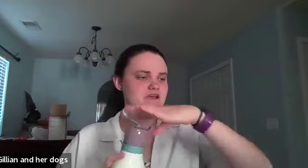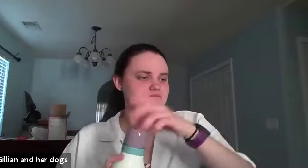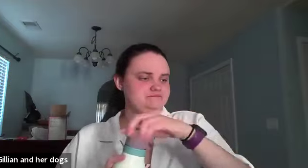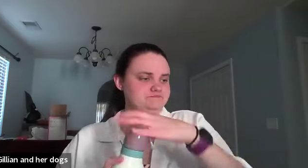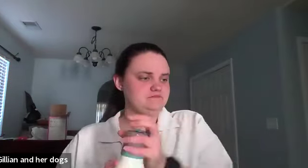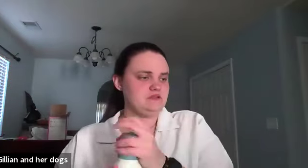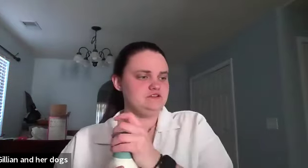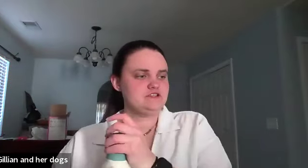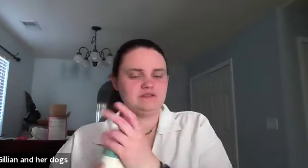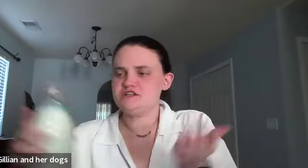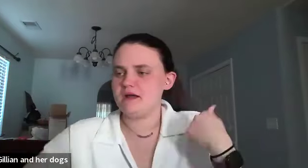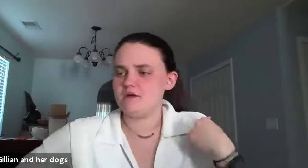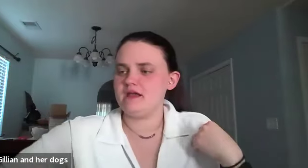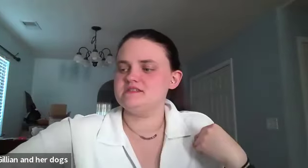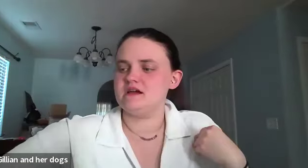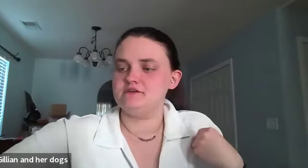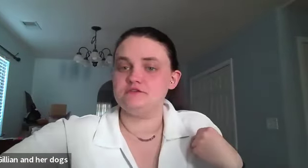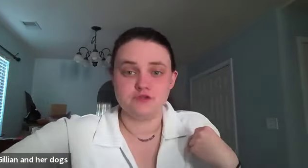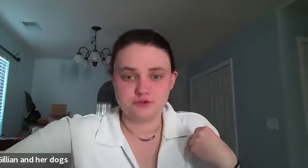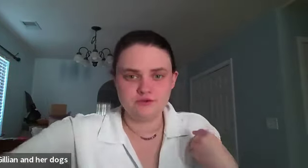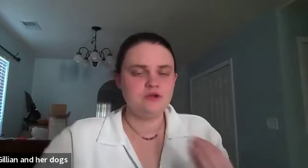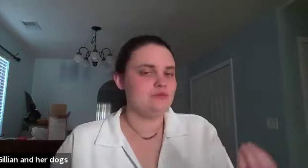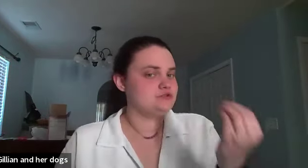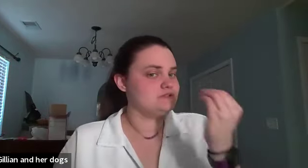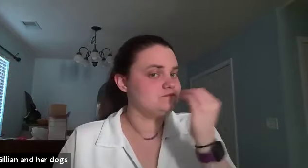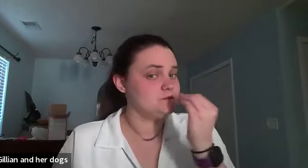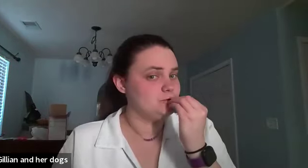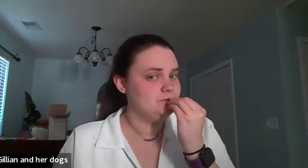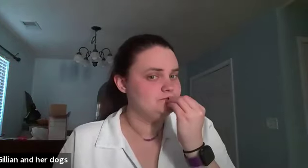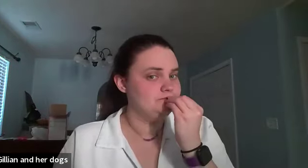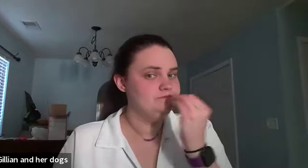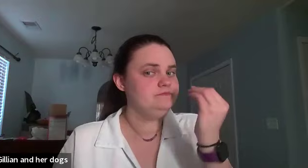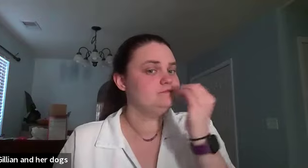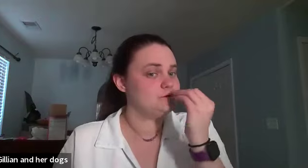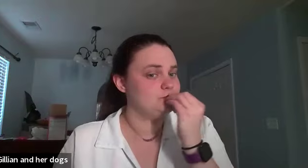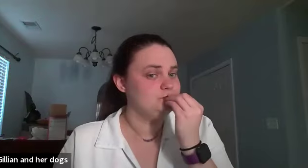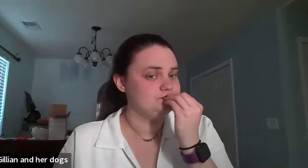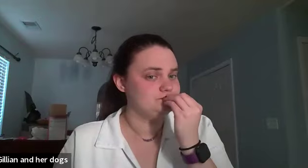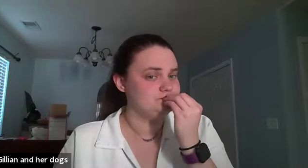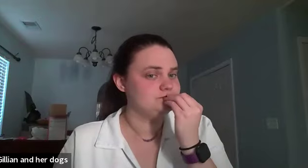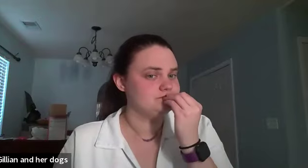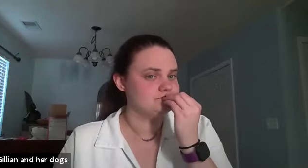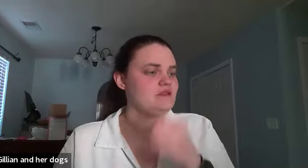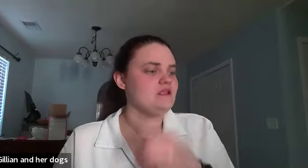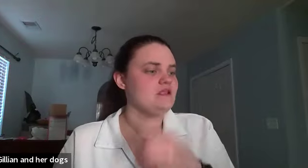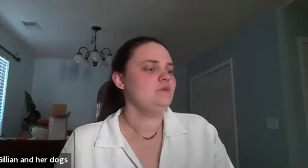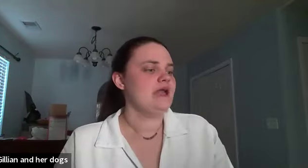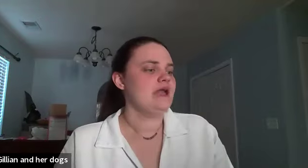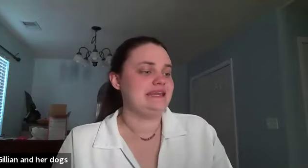Okay. So let's go back. We had the sign for food, which was food, food. We